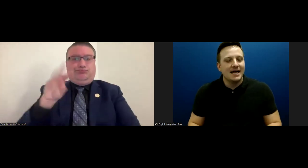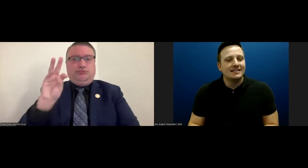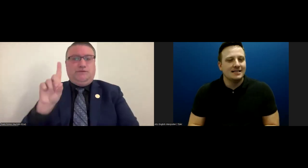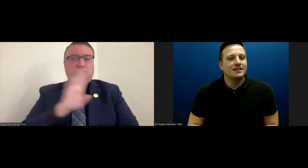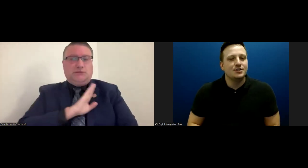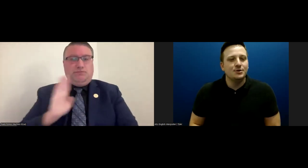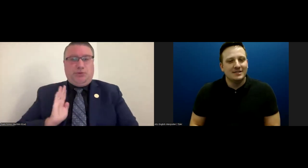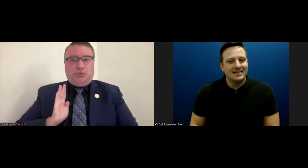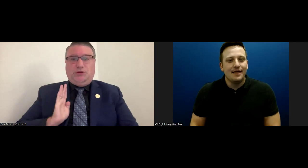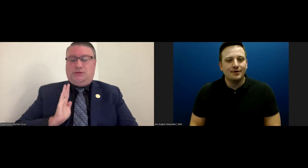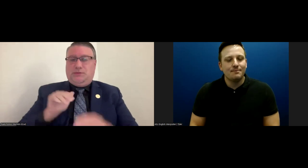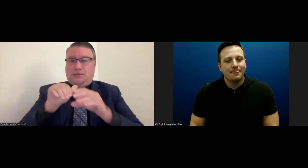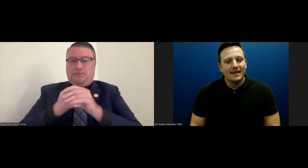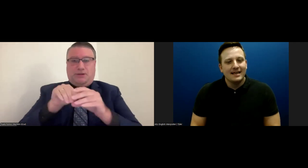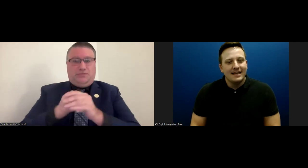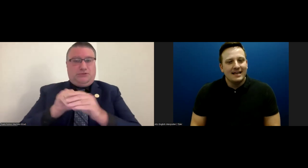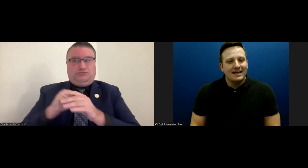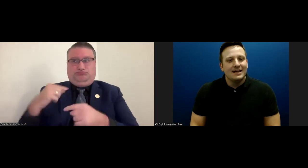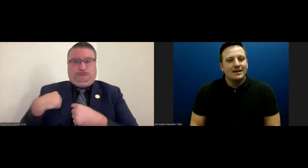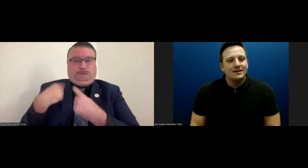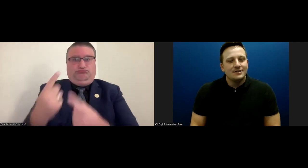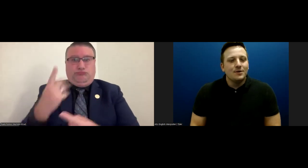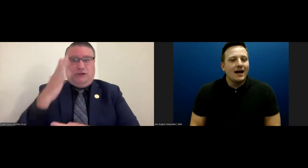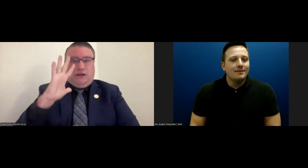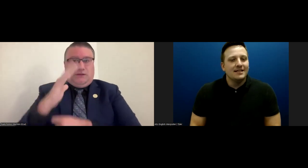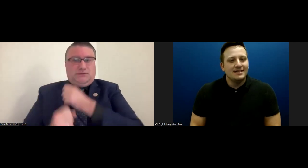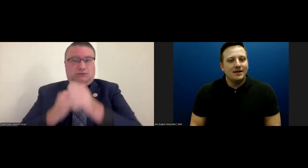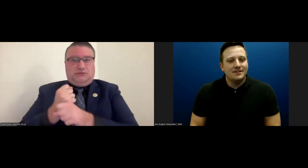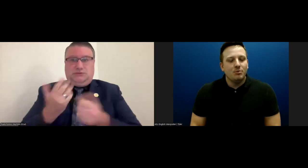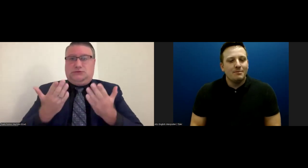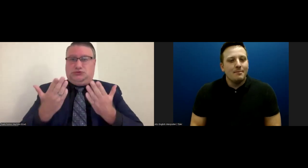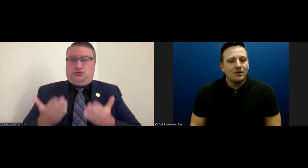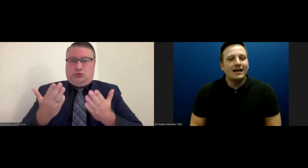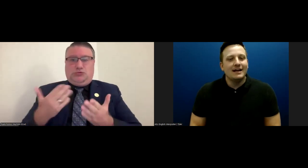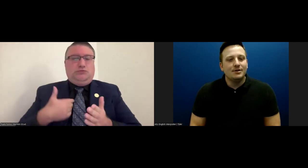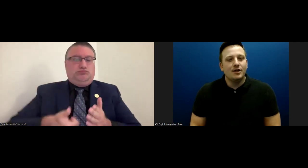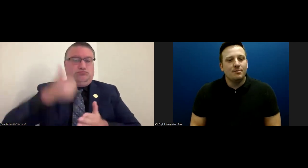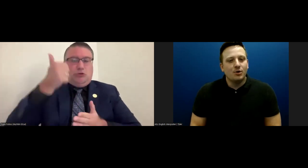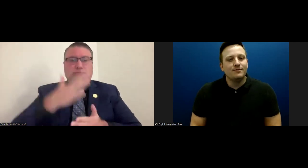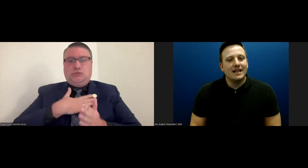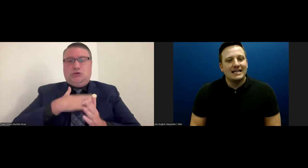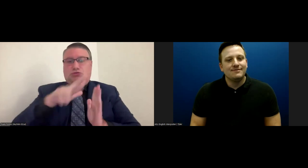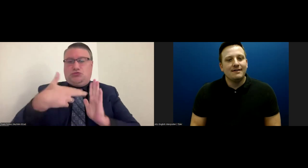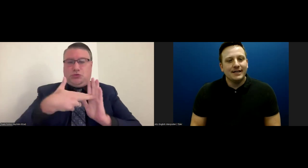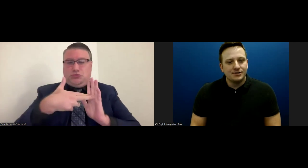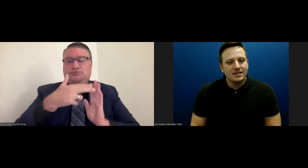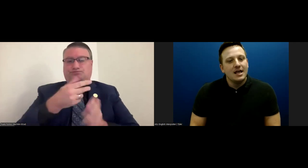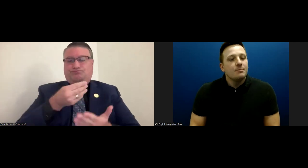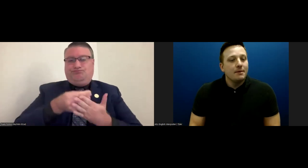signs and the two together. So I'm a WFD board member, and I've been on the board for the last 5 years.